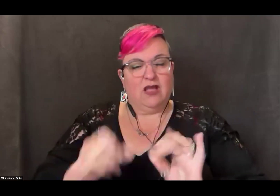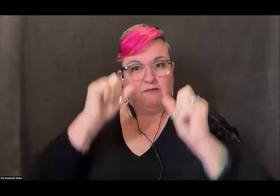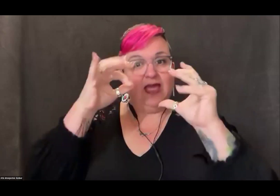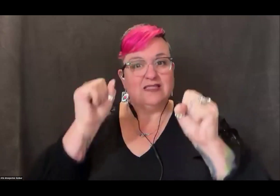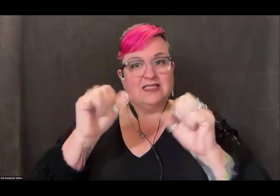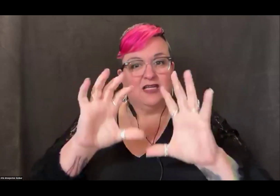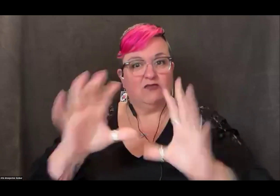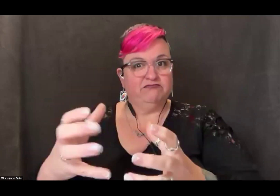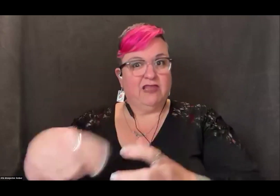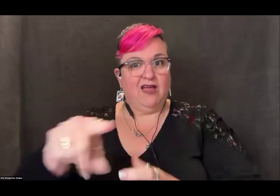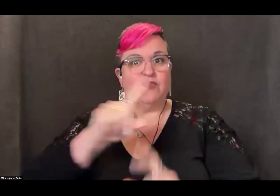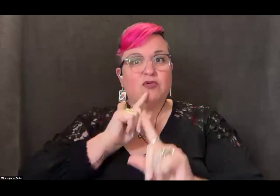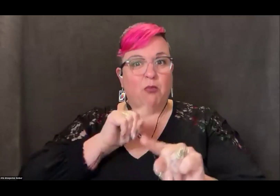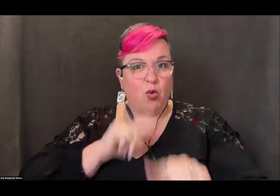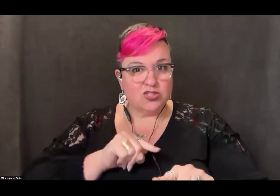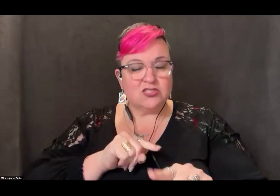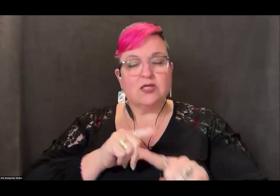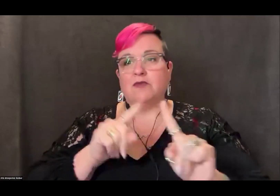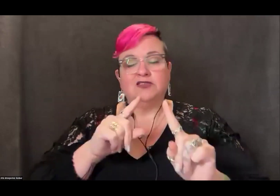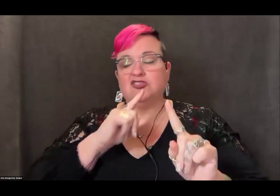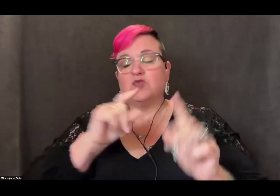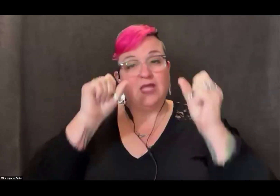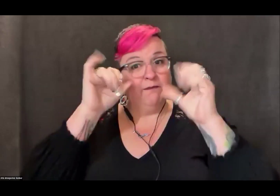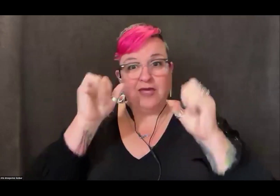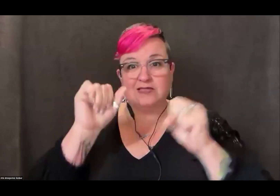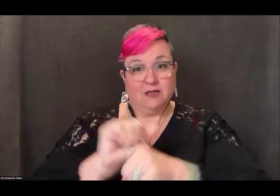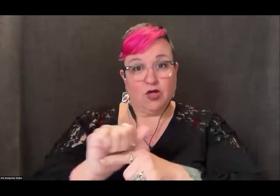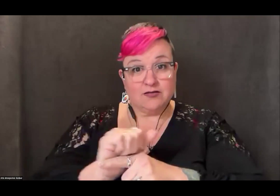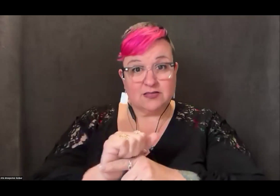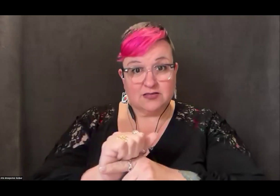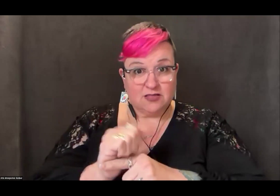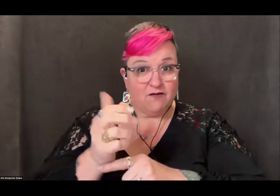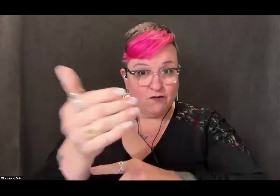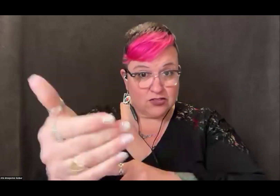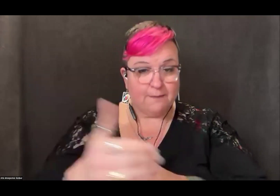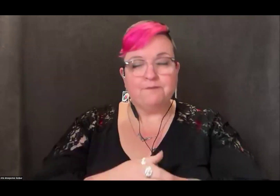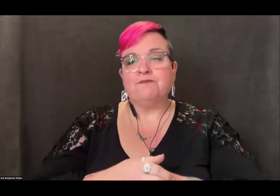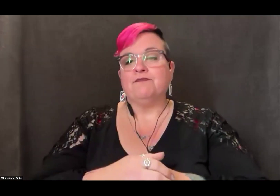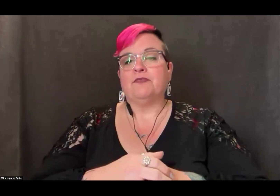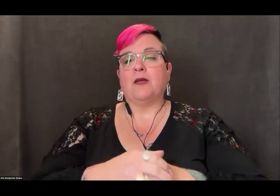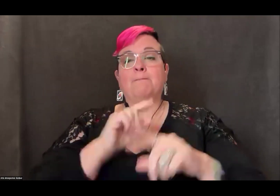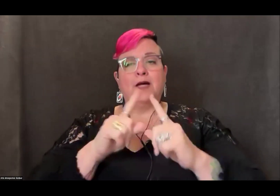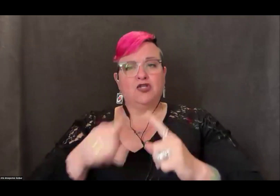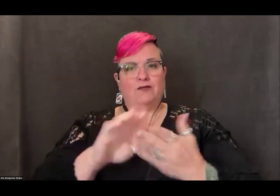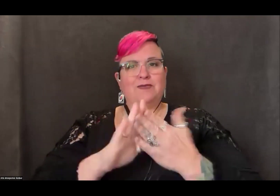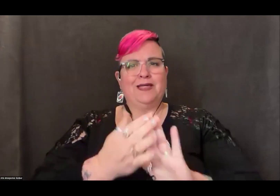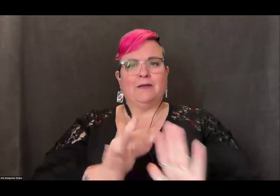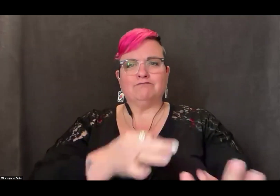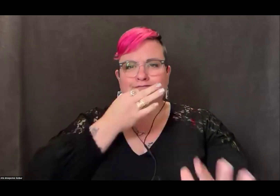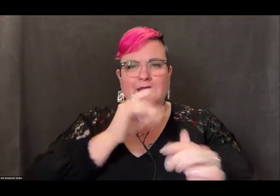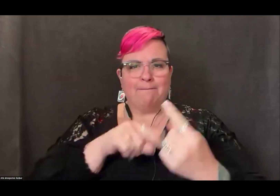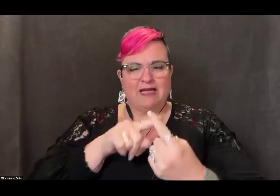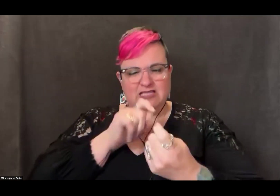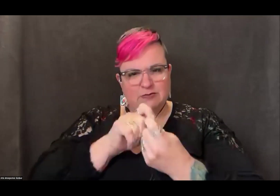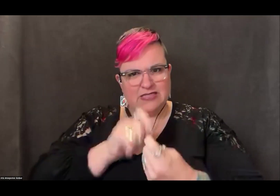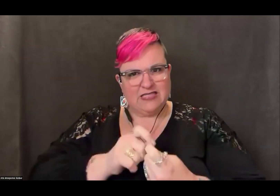for you. It's just amazing practice over time. You'd have to become very good at being very